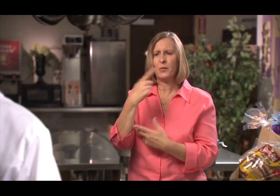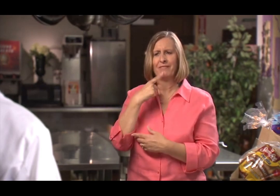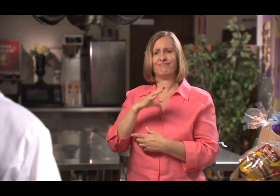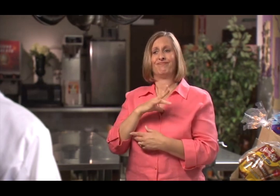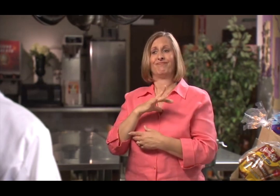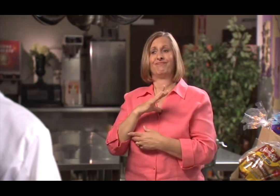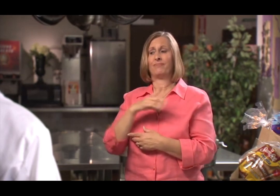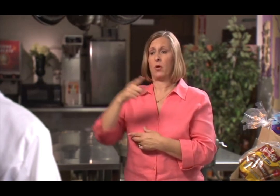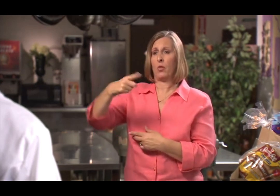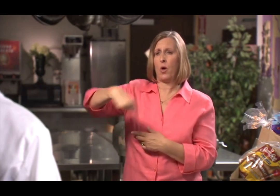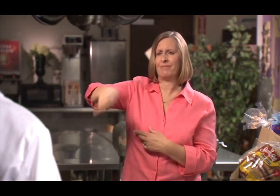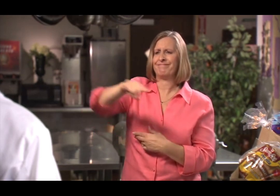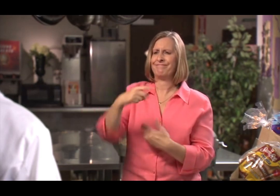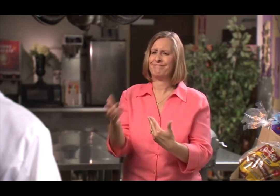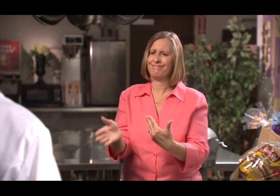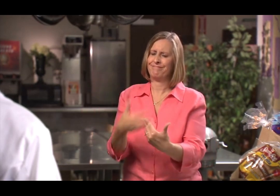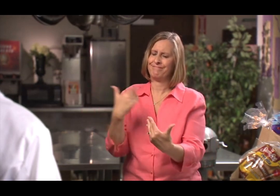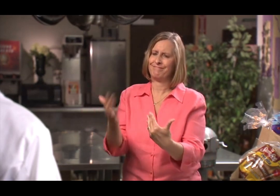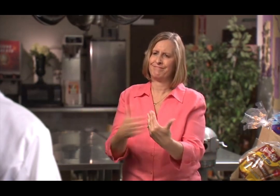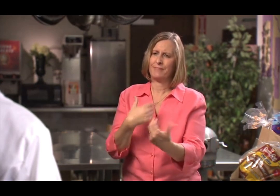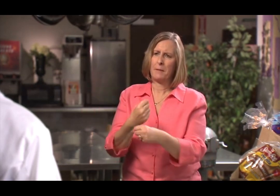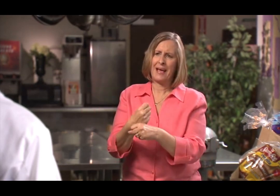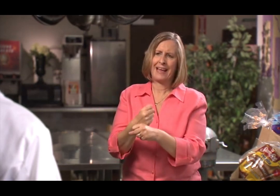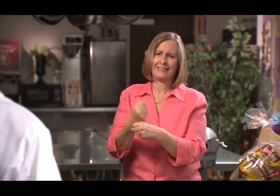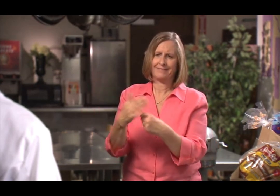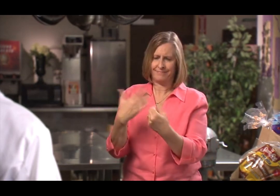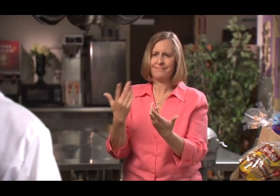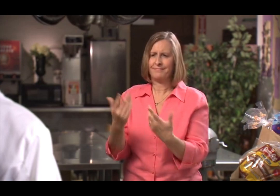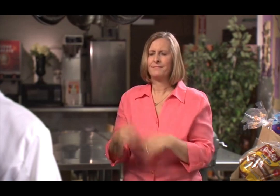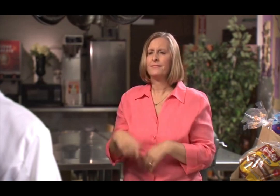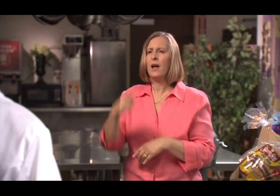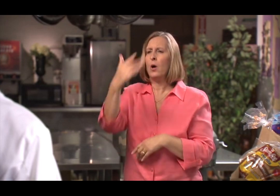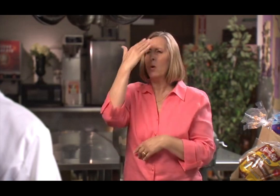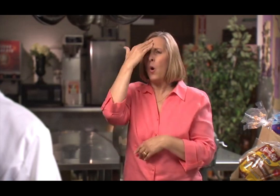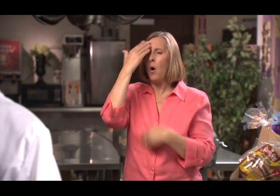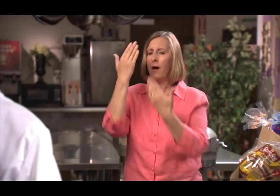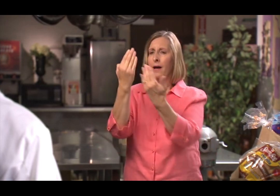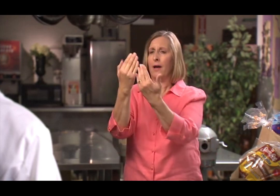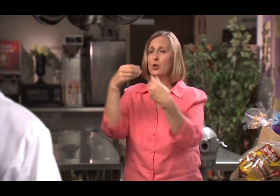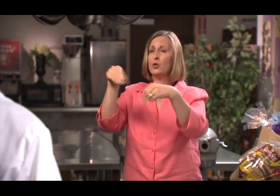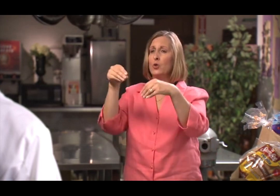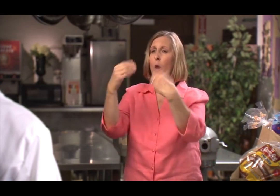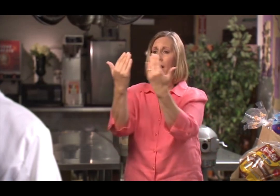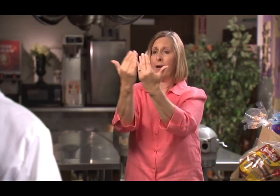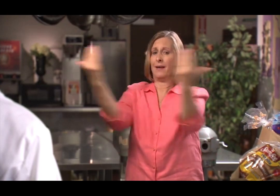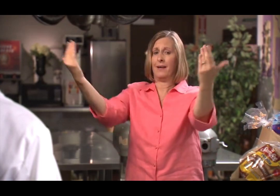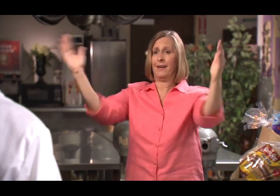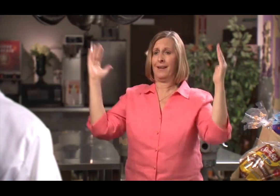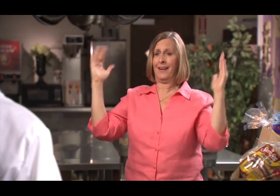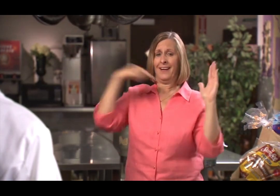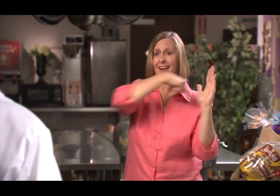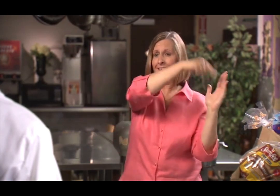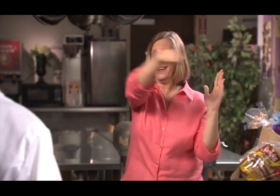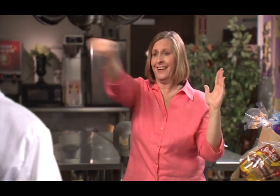These products are especially handy and are so easy to prepare. You can find them in the inner aisle area